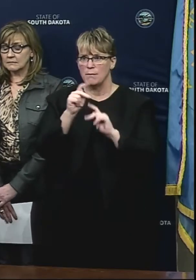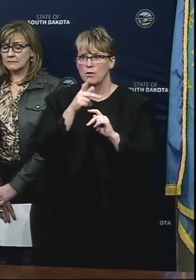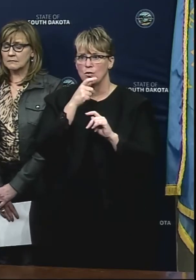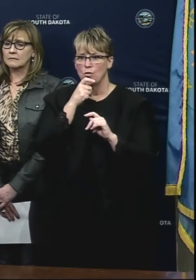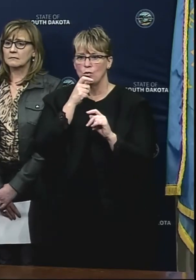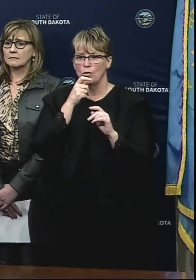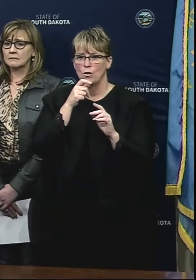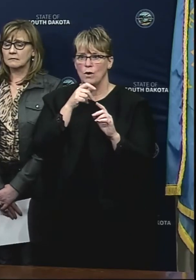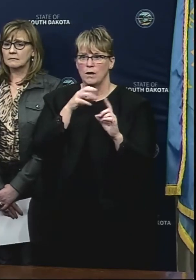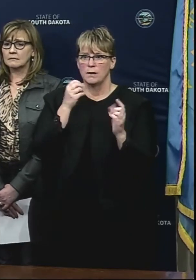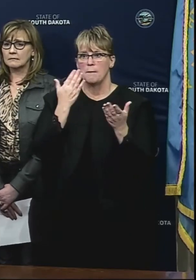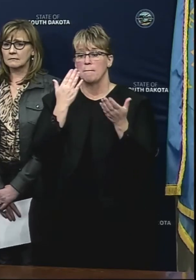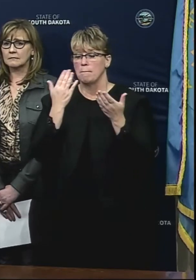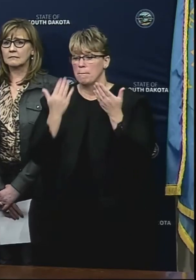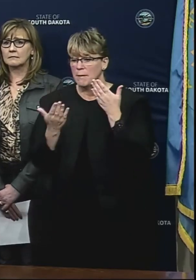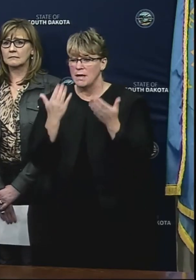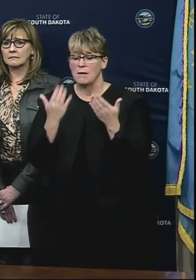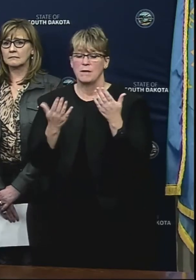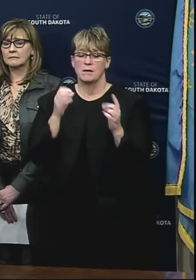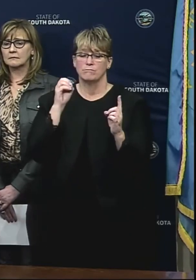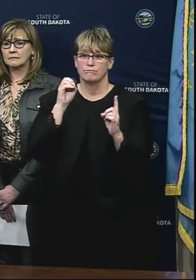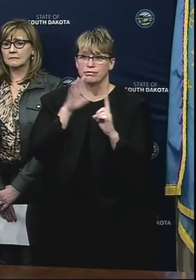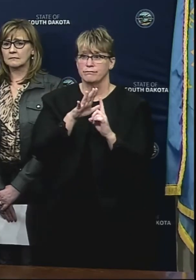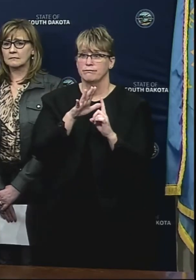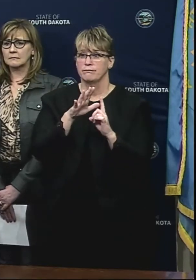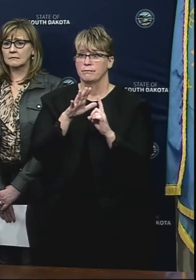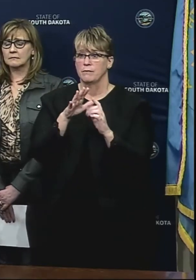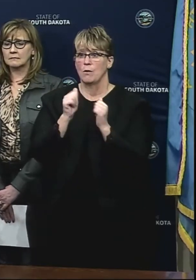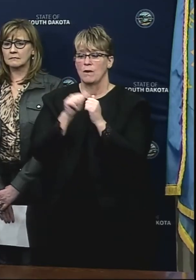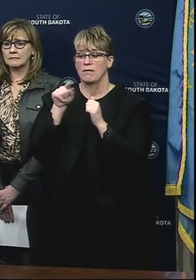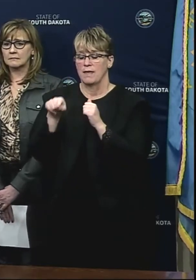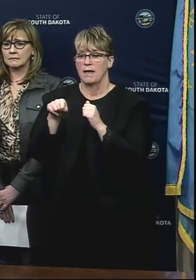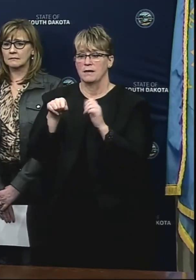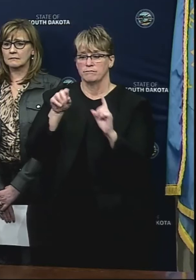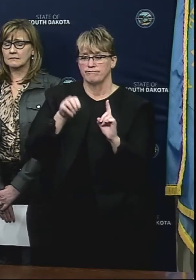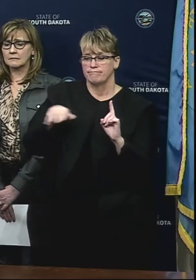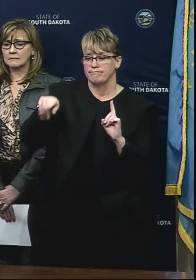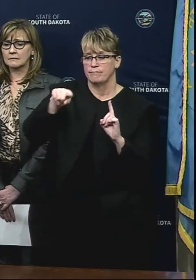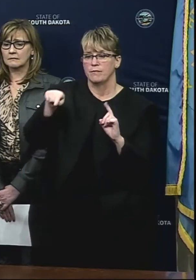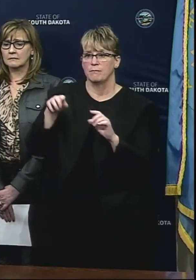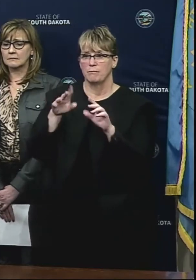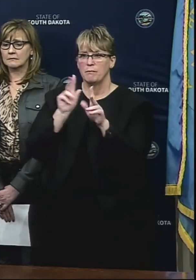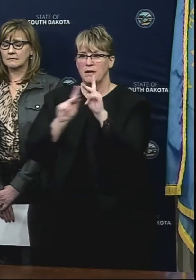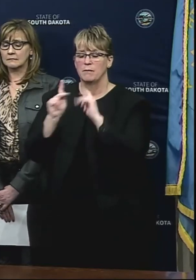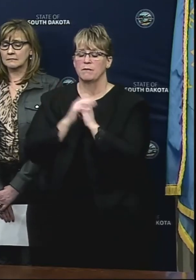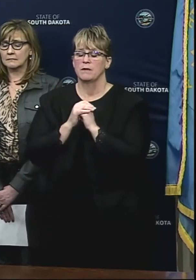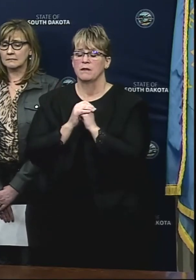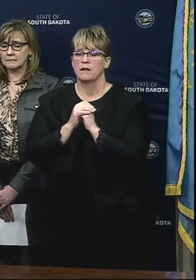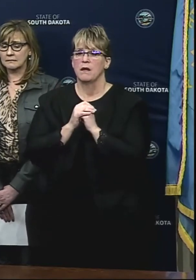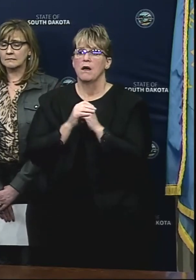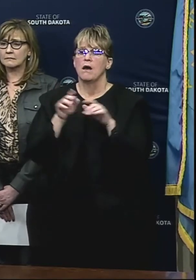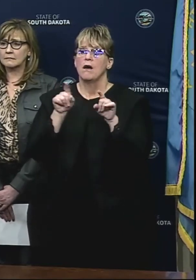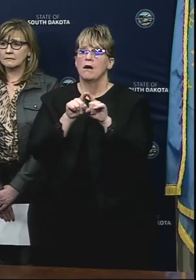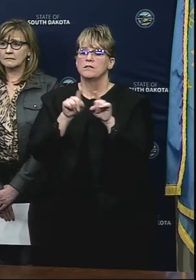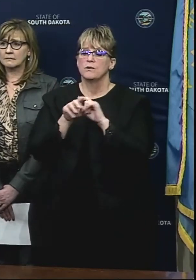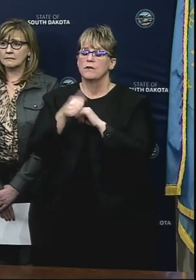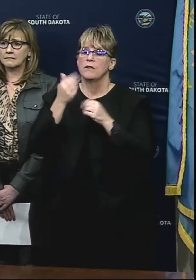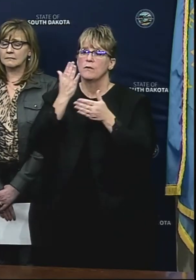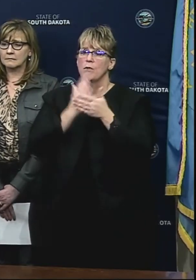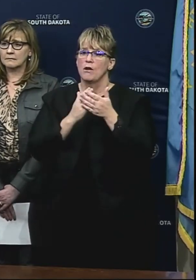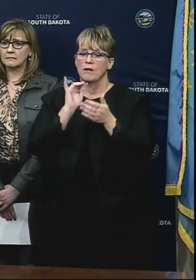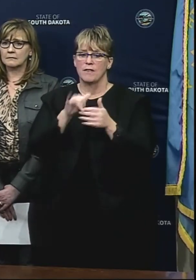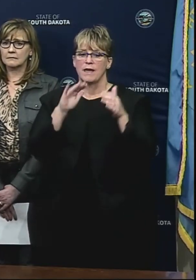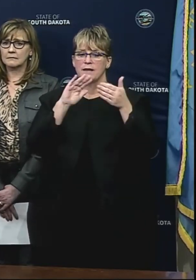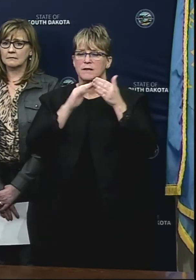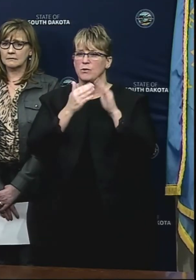close contacts of confirmed cases. The other piece of really our mitigation effort is looking at that